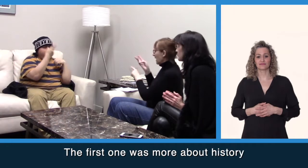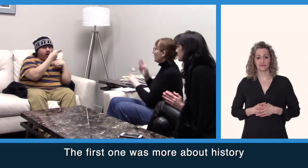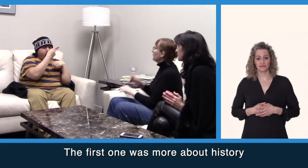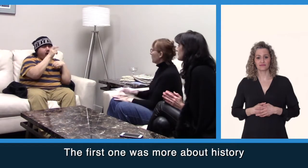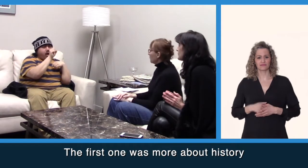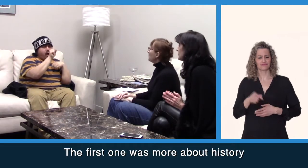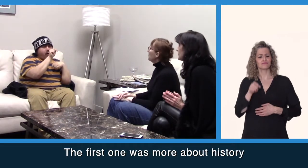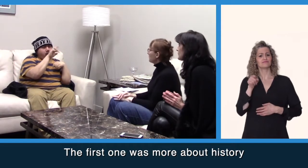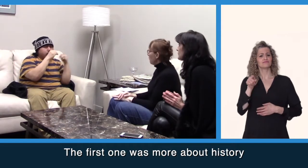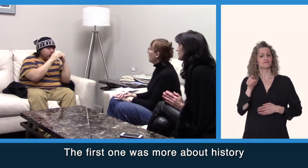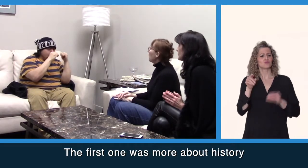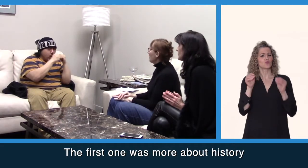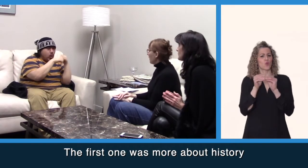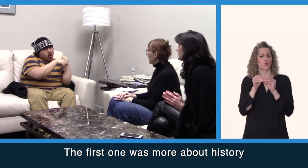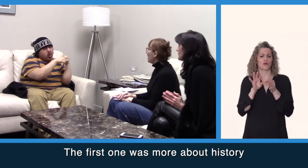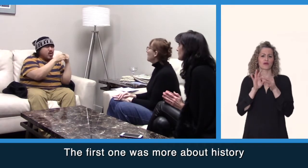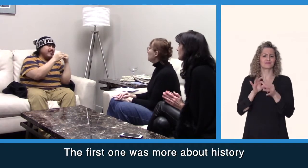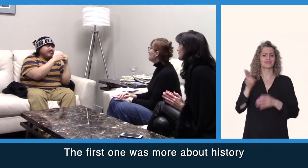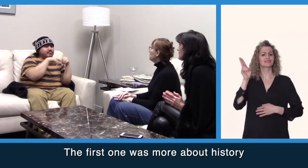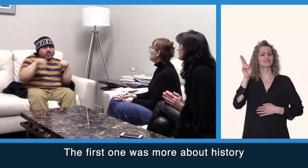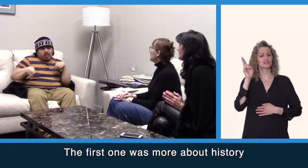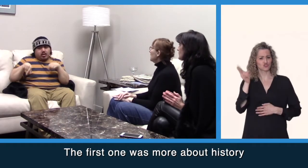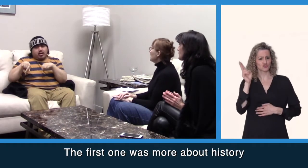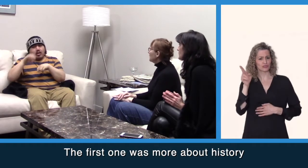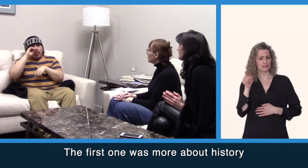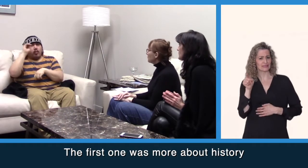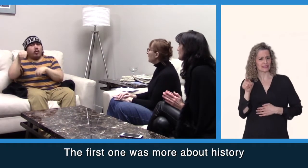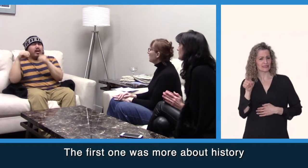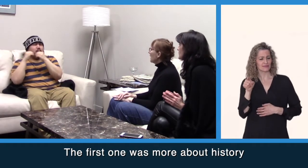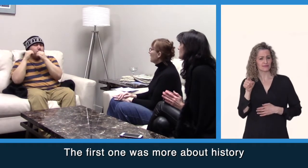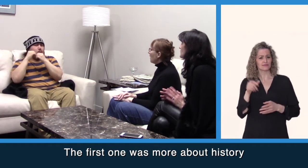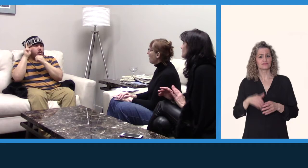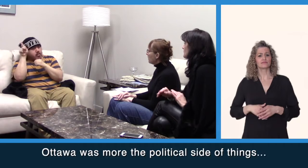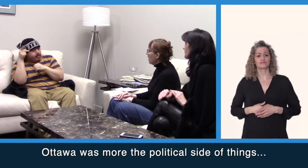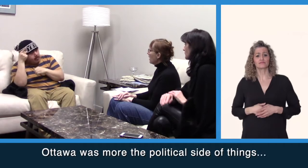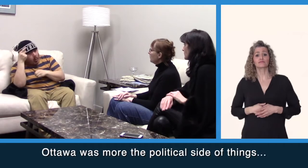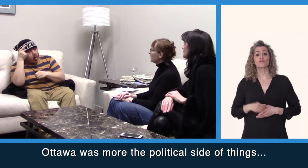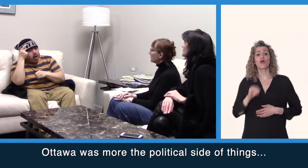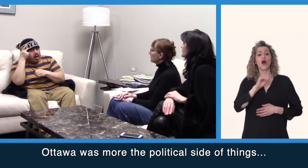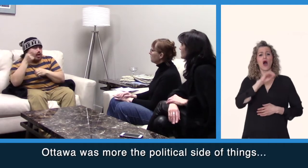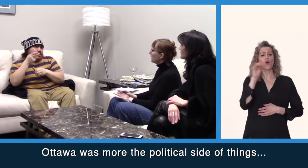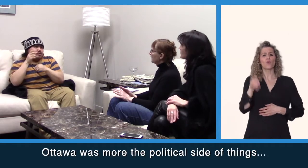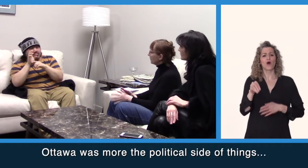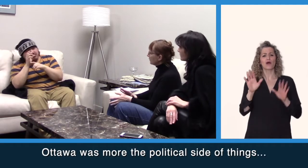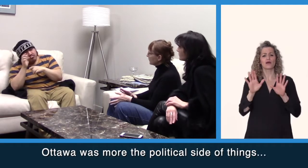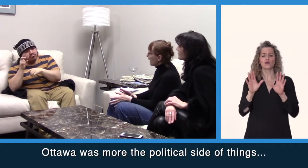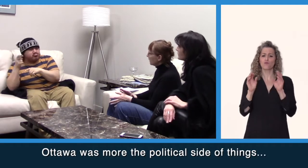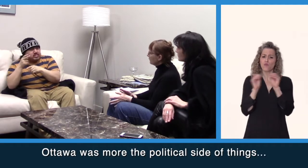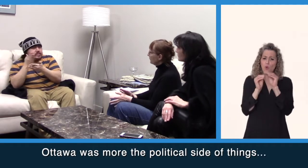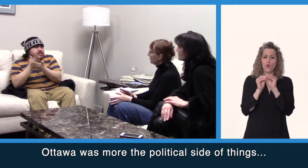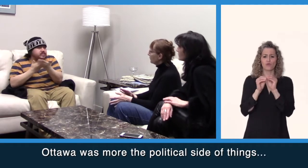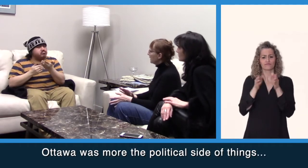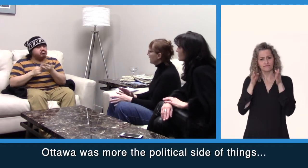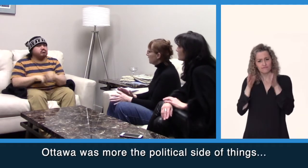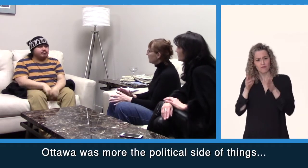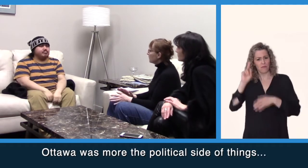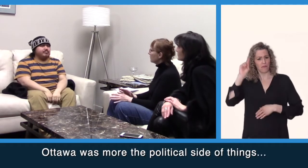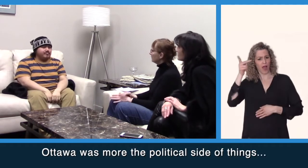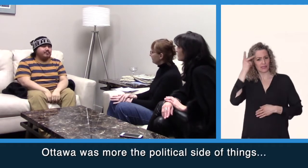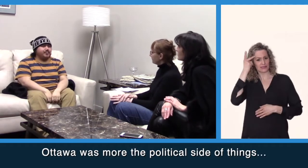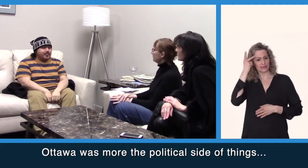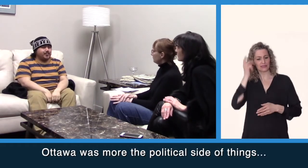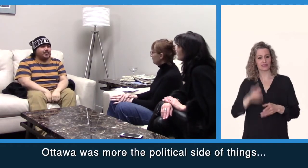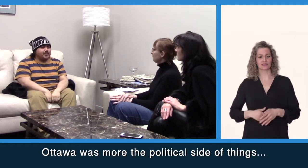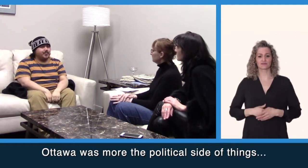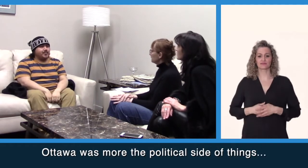Yeah. The first one was more history and the like. Ottawa was the political side of